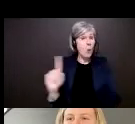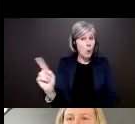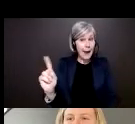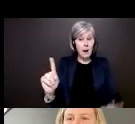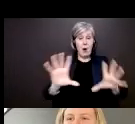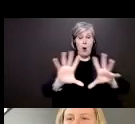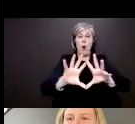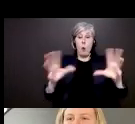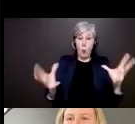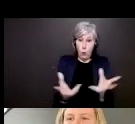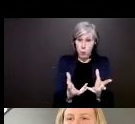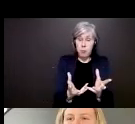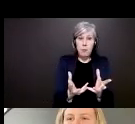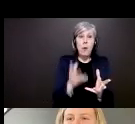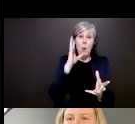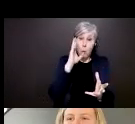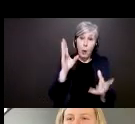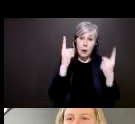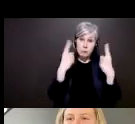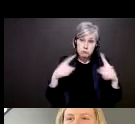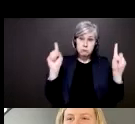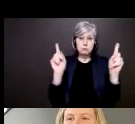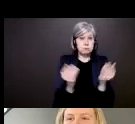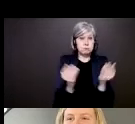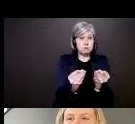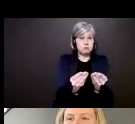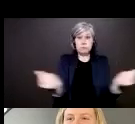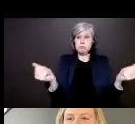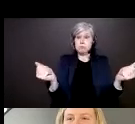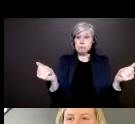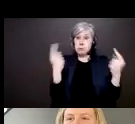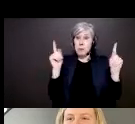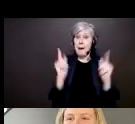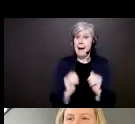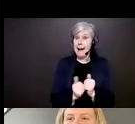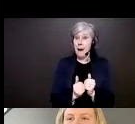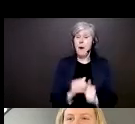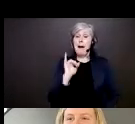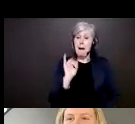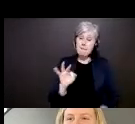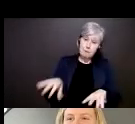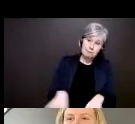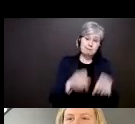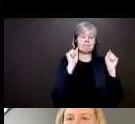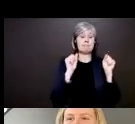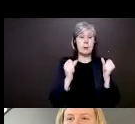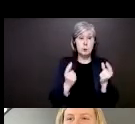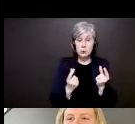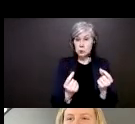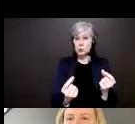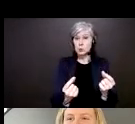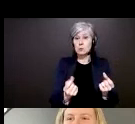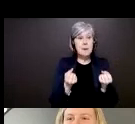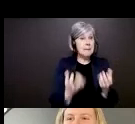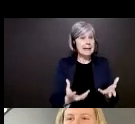And so we know that there's lots of communities in Canada that are working on the age-friendly